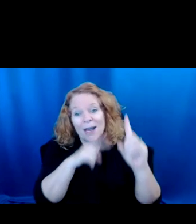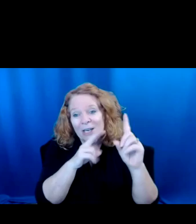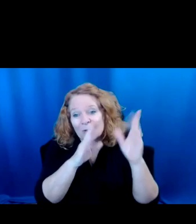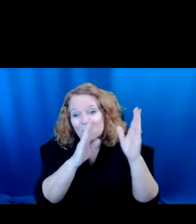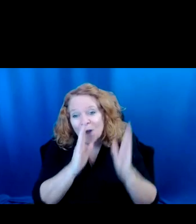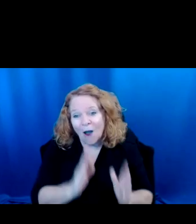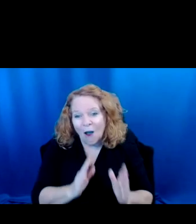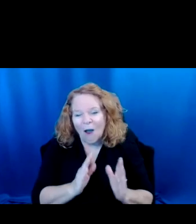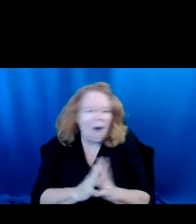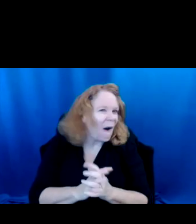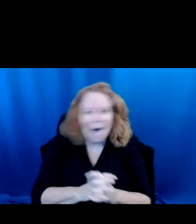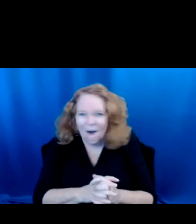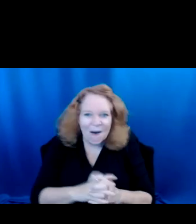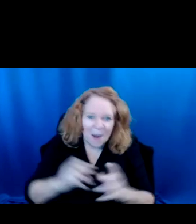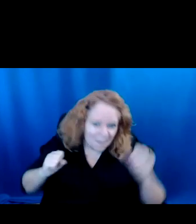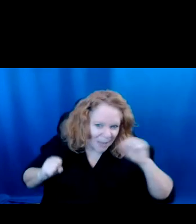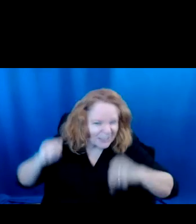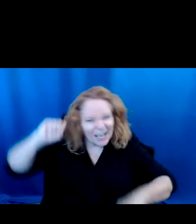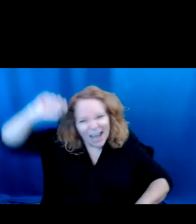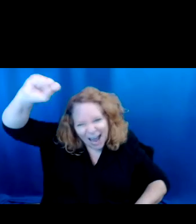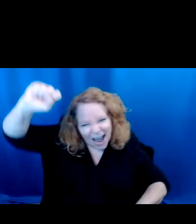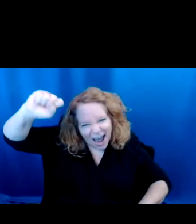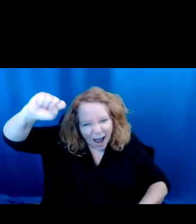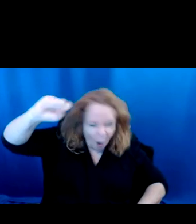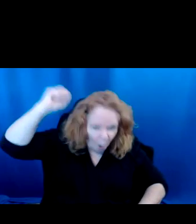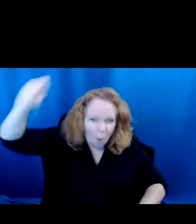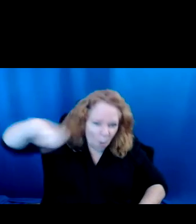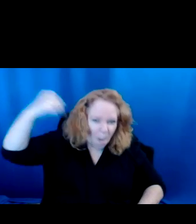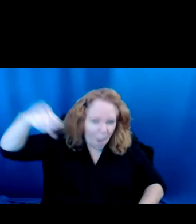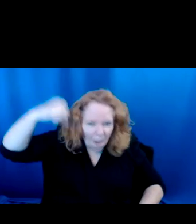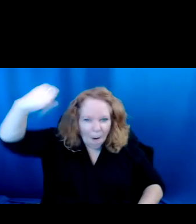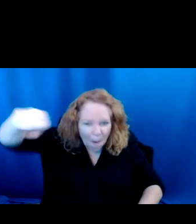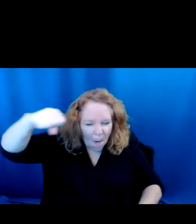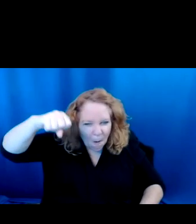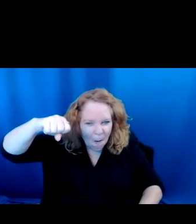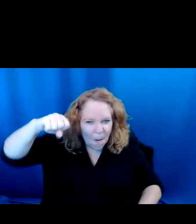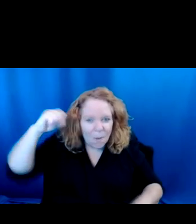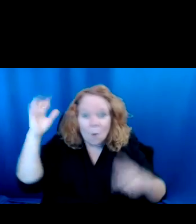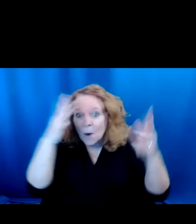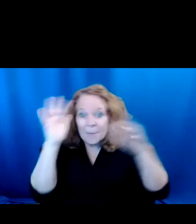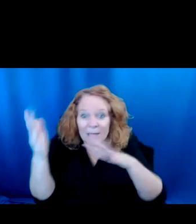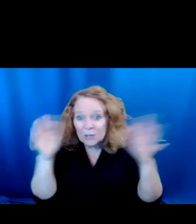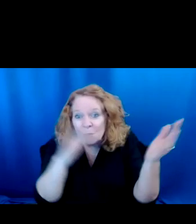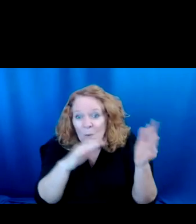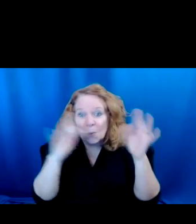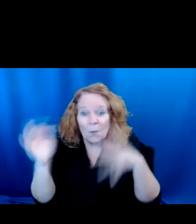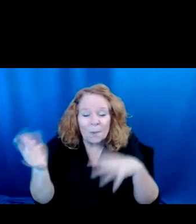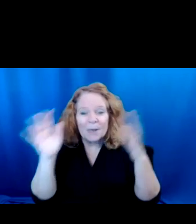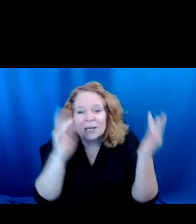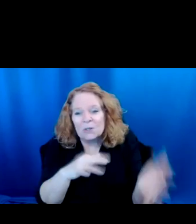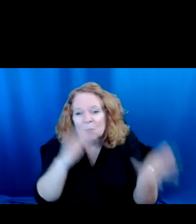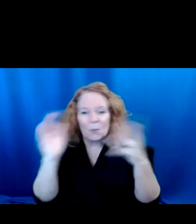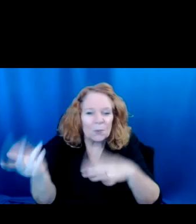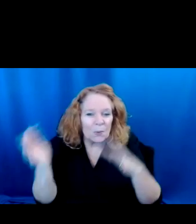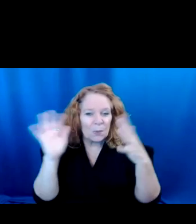hero. Punch the air! Whoop-a-dee-doo! Woo-hoo! Whoop-a-dee-doo! Whoop-a-dee-doo! Whoop-a-dee-doo! Doo-doo!